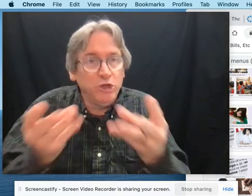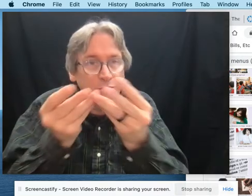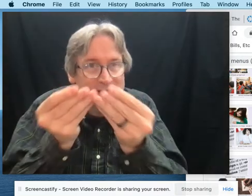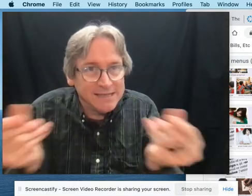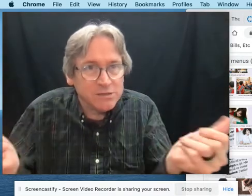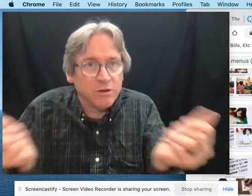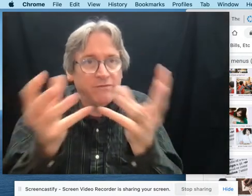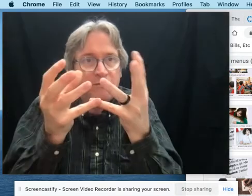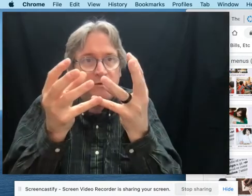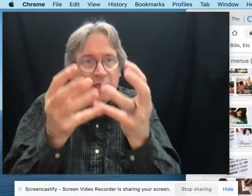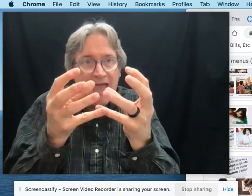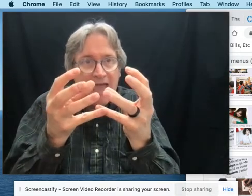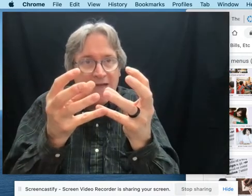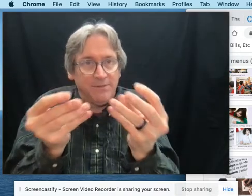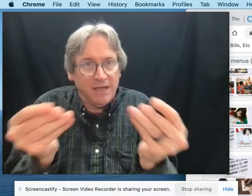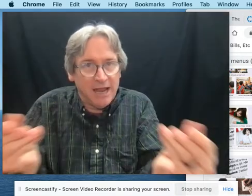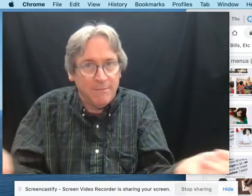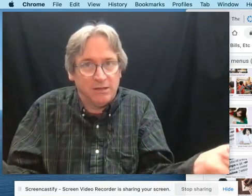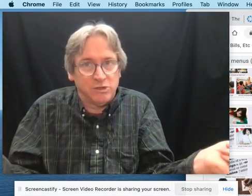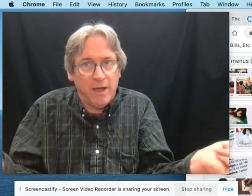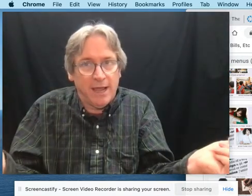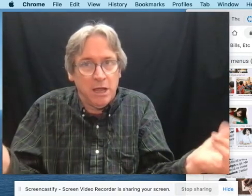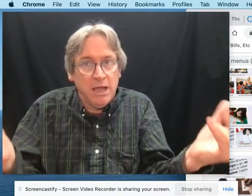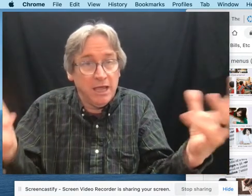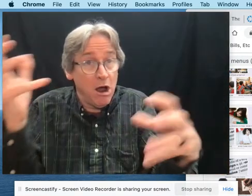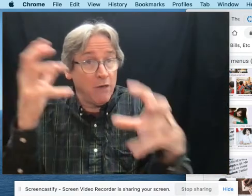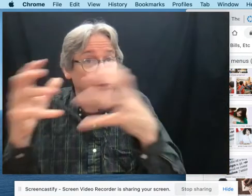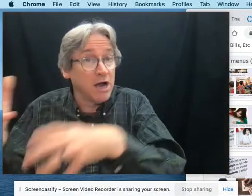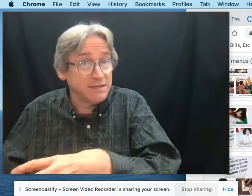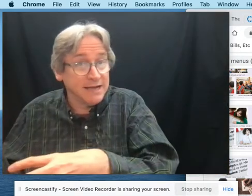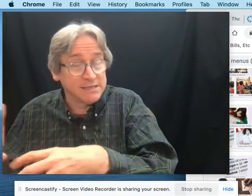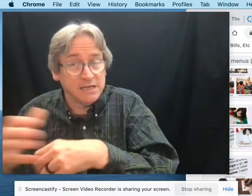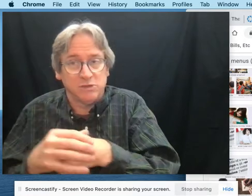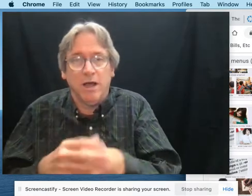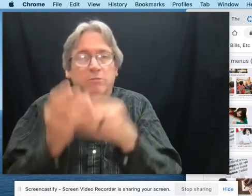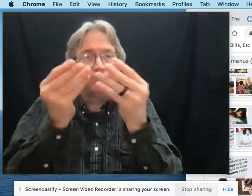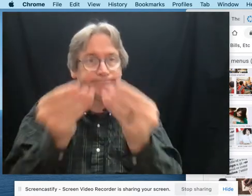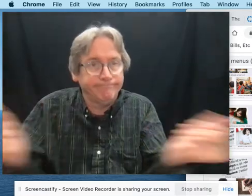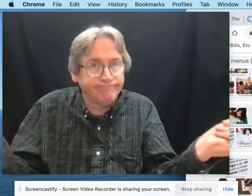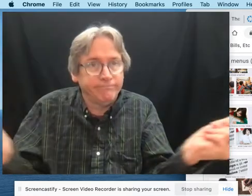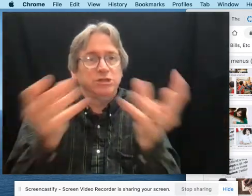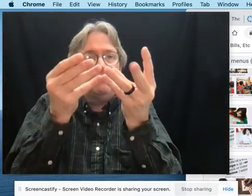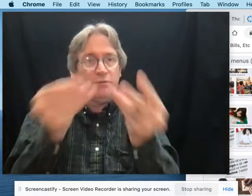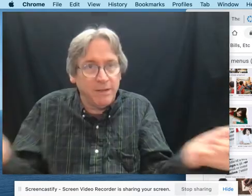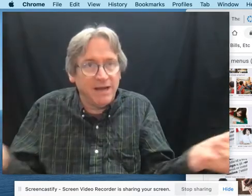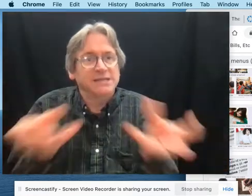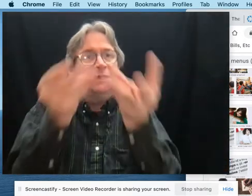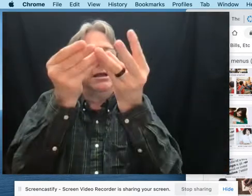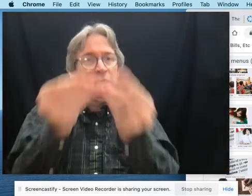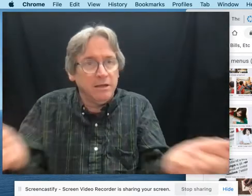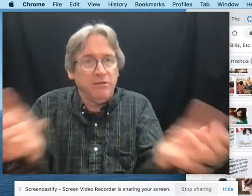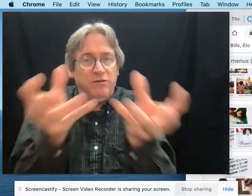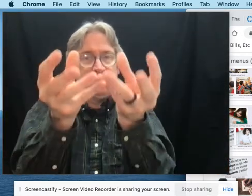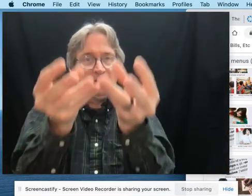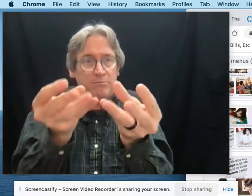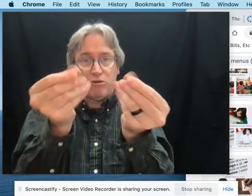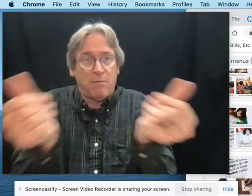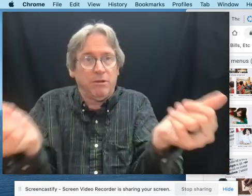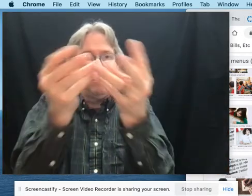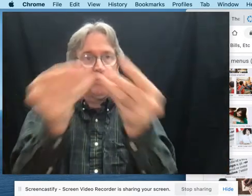We will use this sort of having something and it melts away in other contexts as well. So if you think about it as in